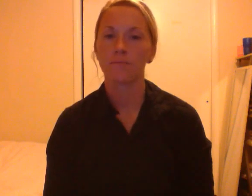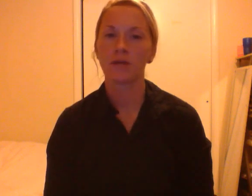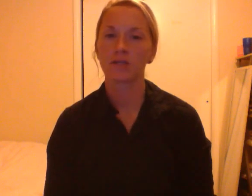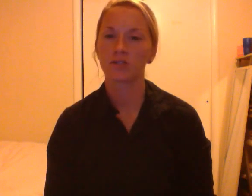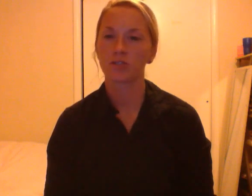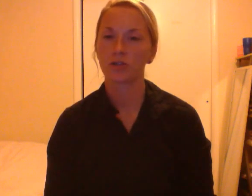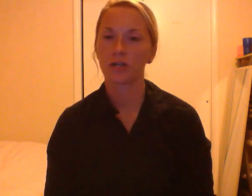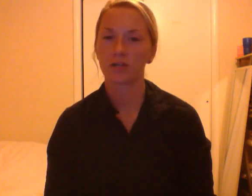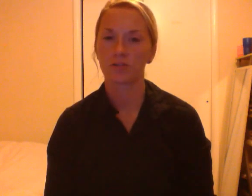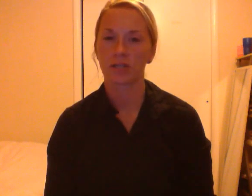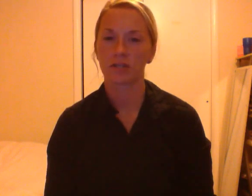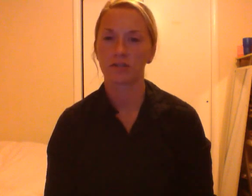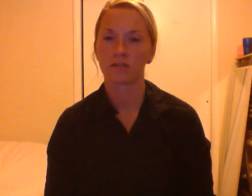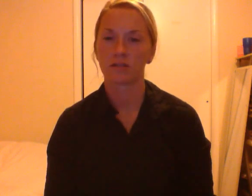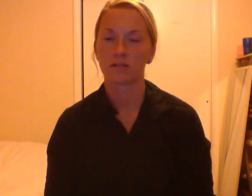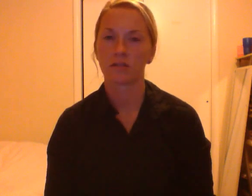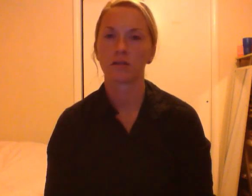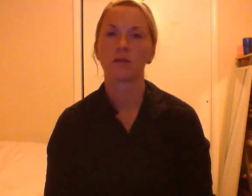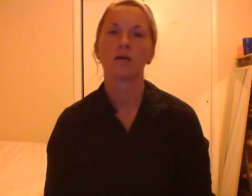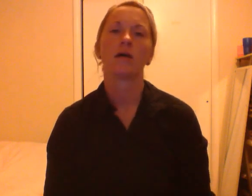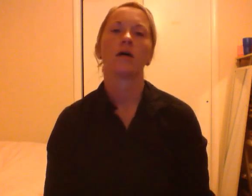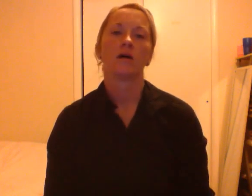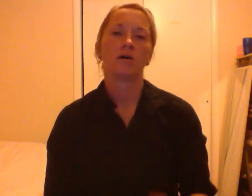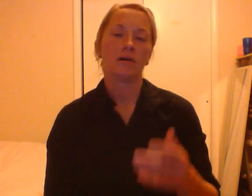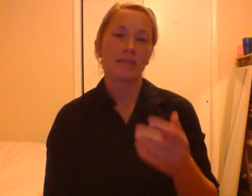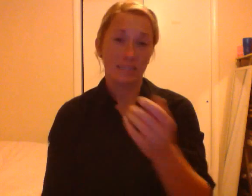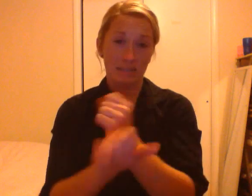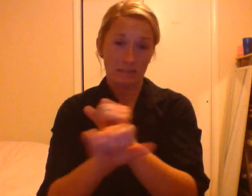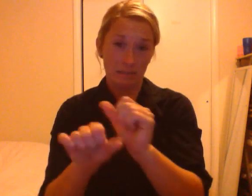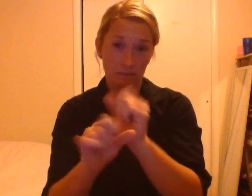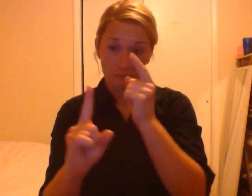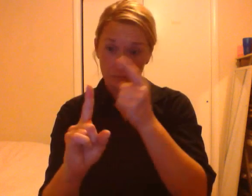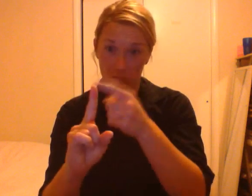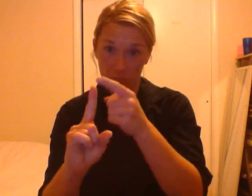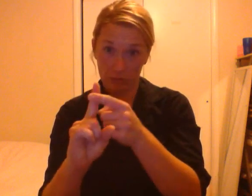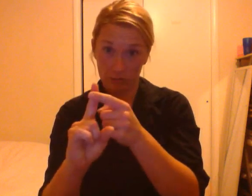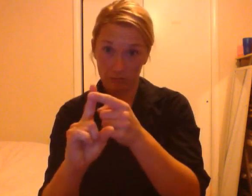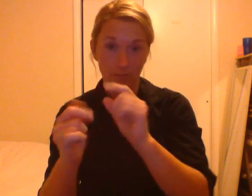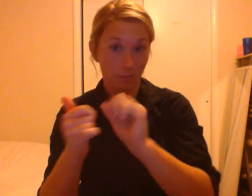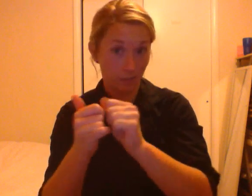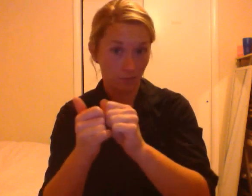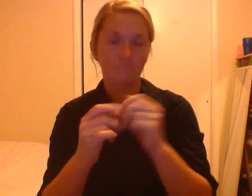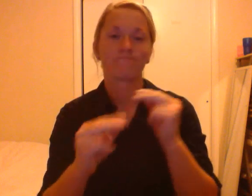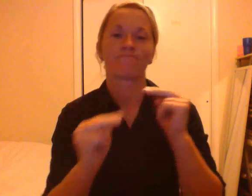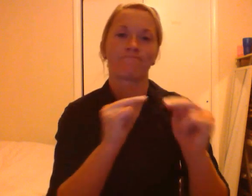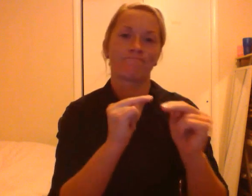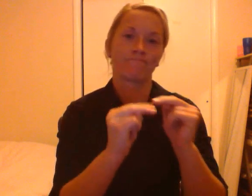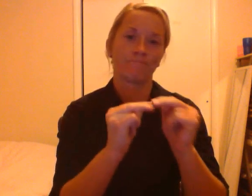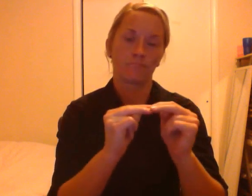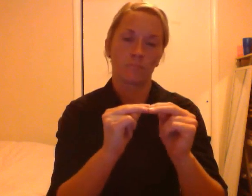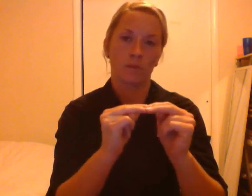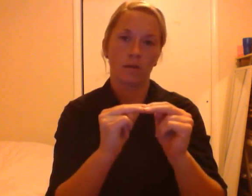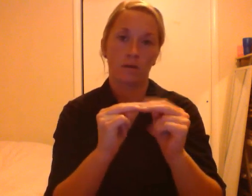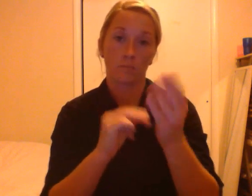I'm not sure I understand. Well, we save you a point by negotiating. Now, like I said, the 7% is on the